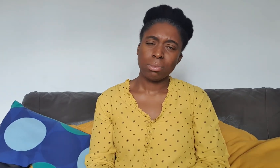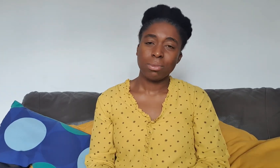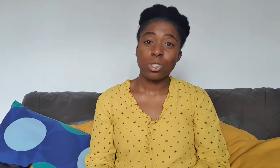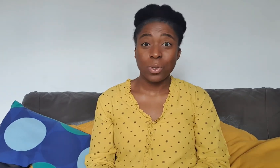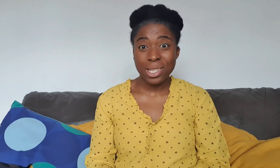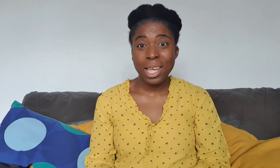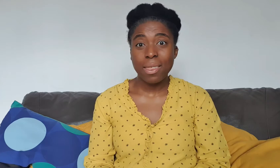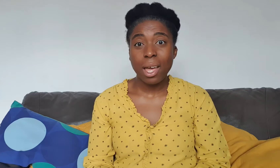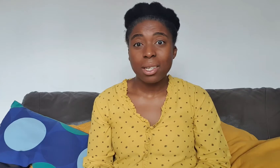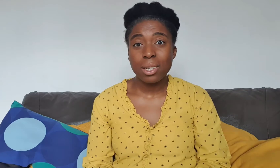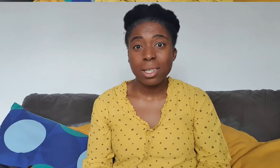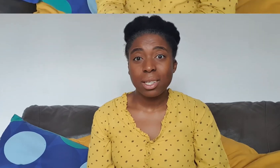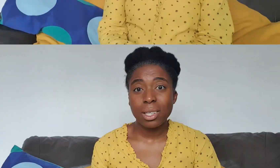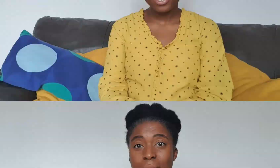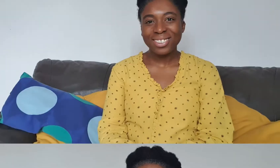You could say that.